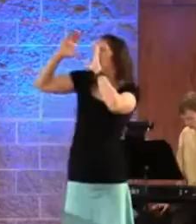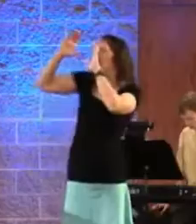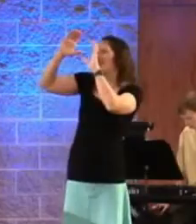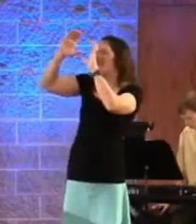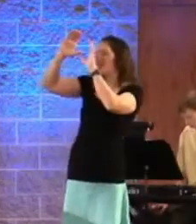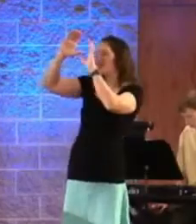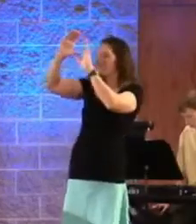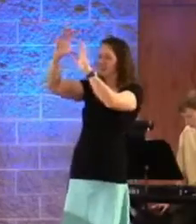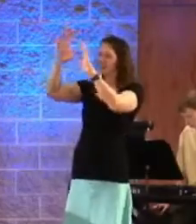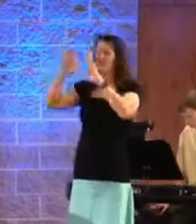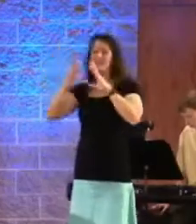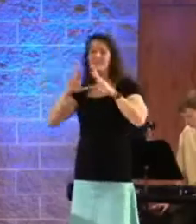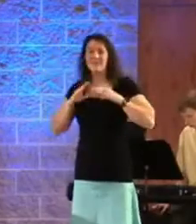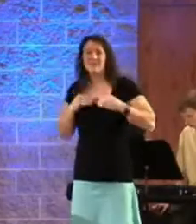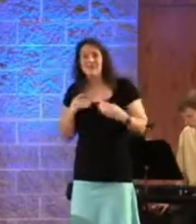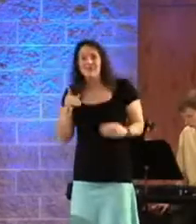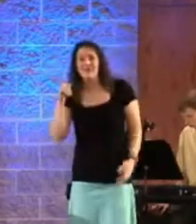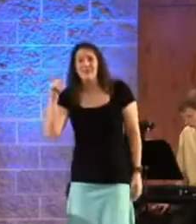burdens.